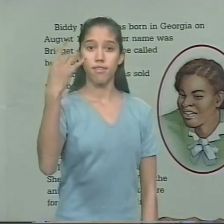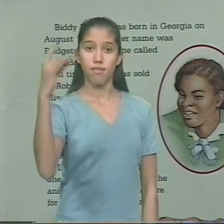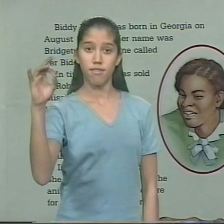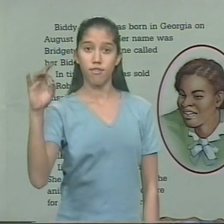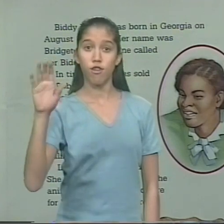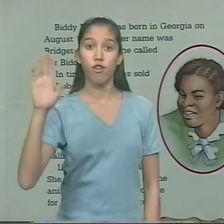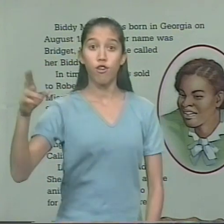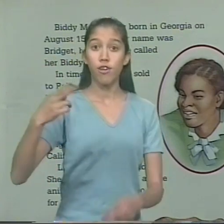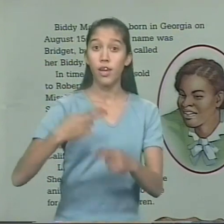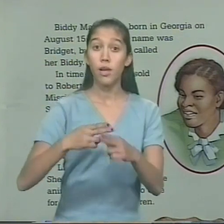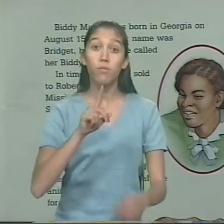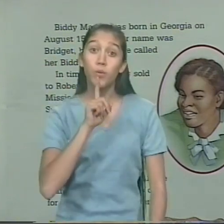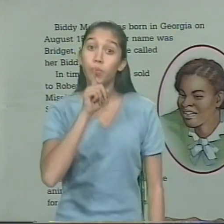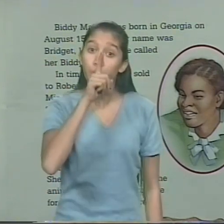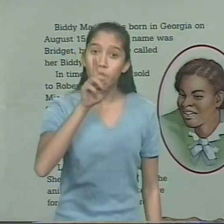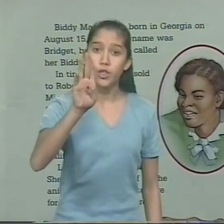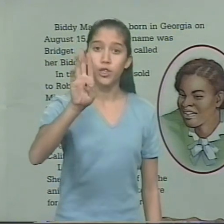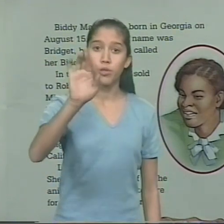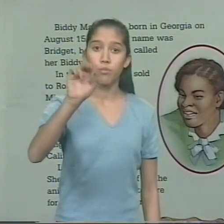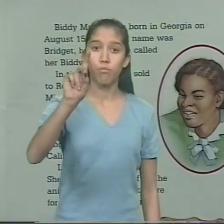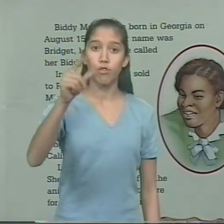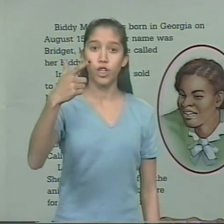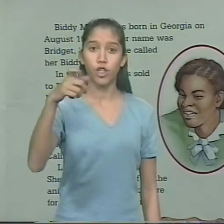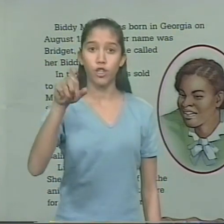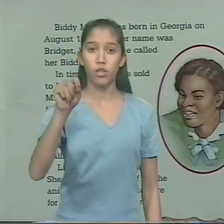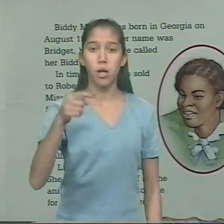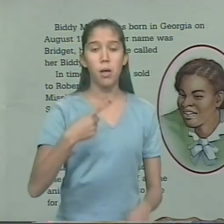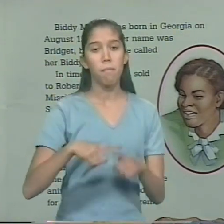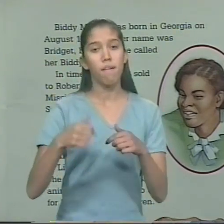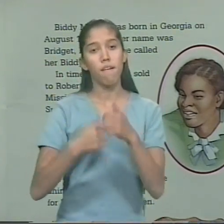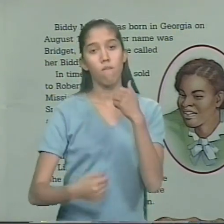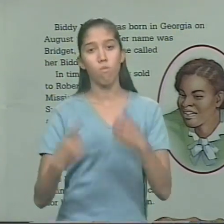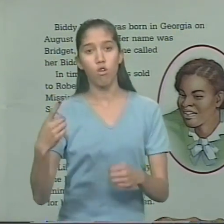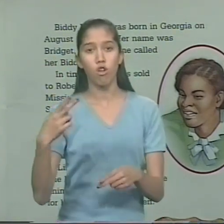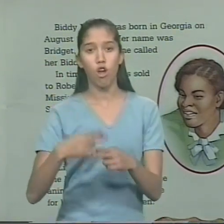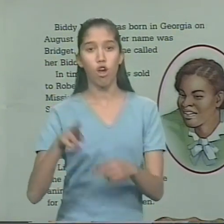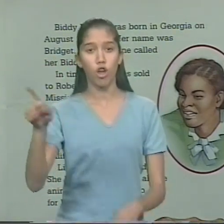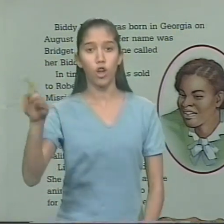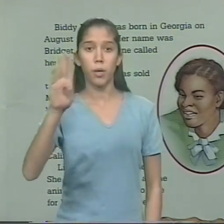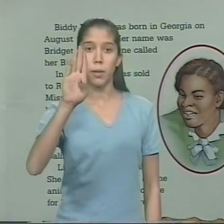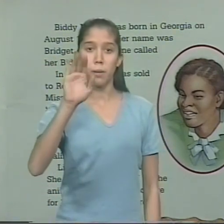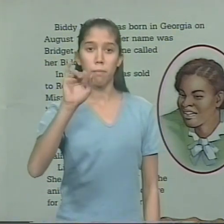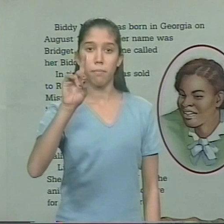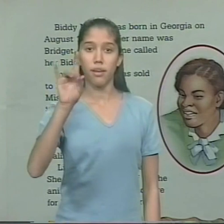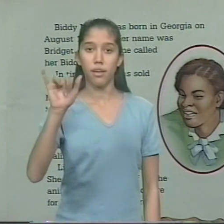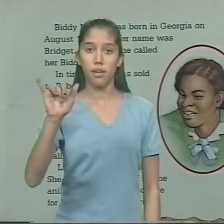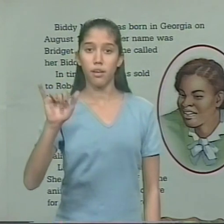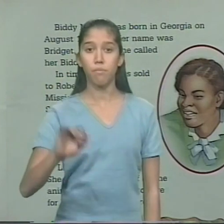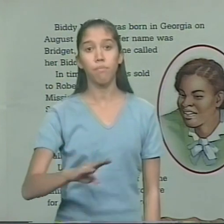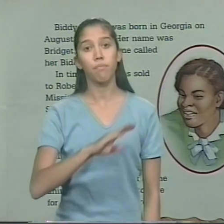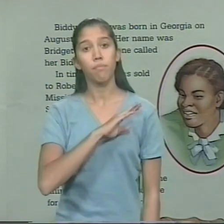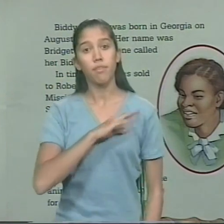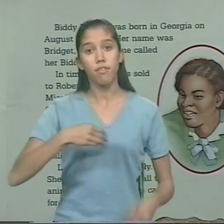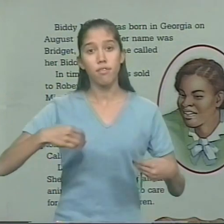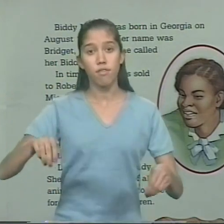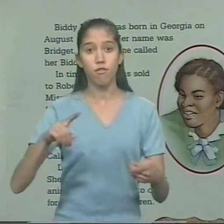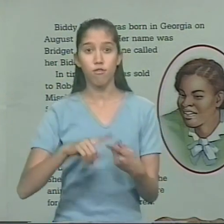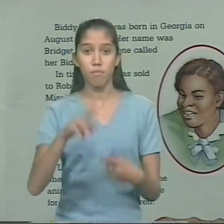1818. Her name was Bridget, but everyone called her Biddy. In